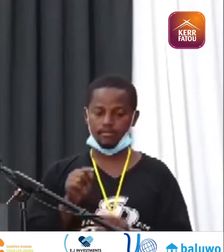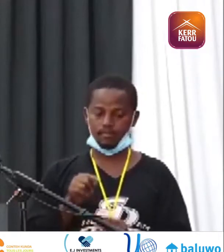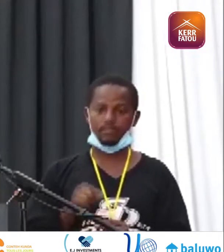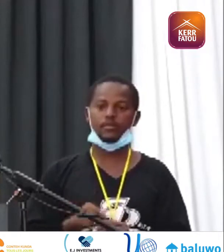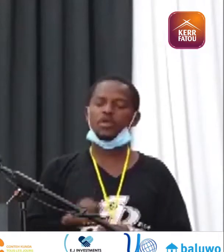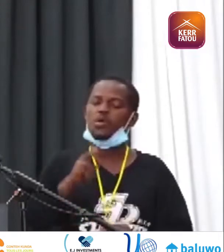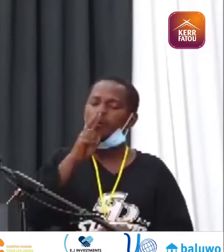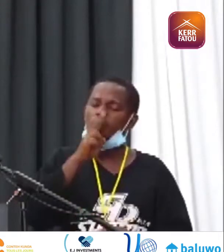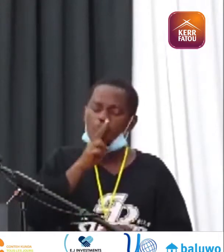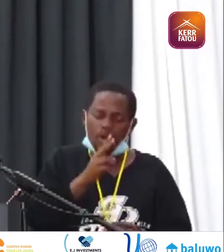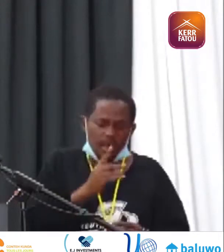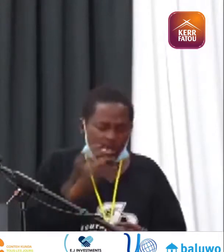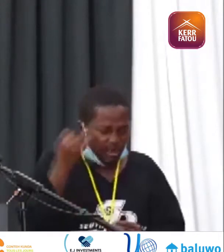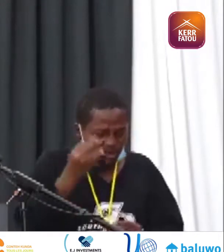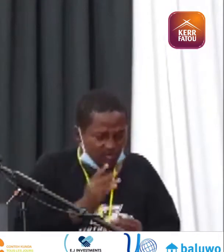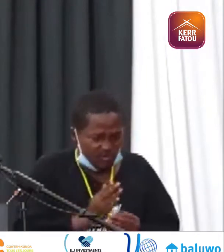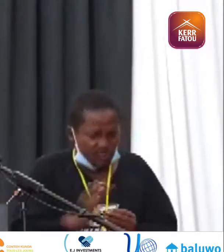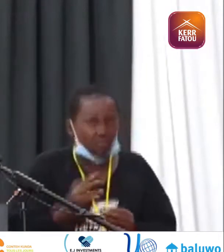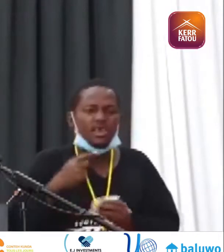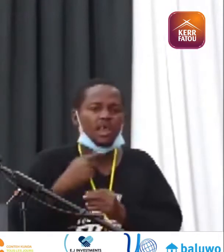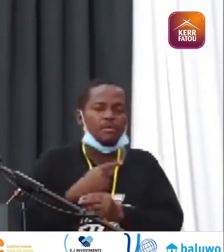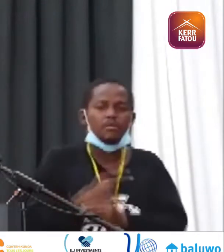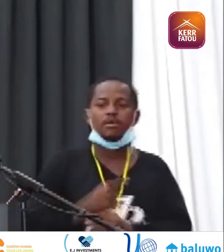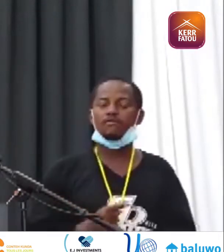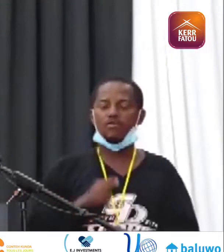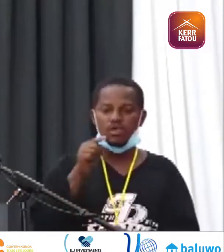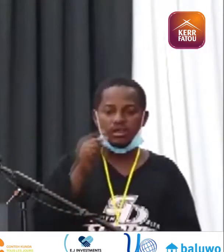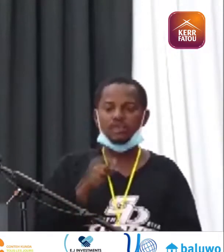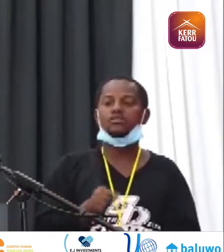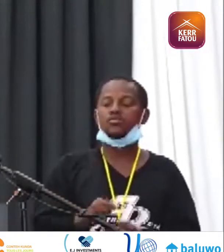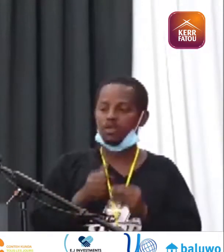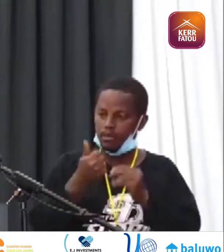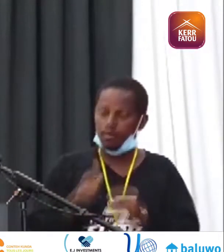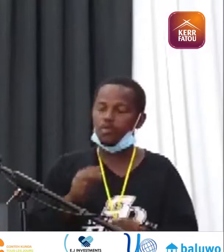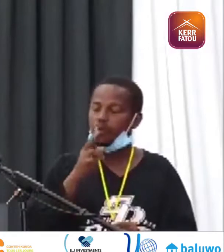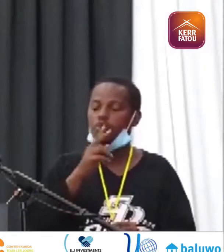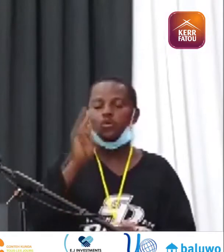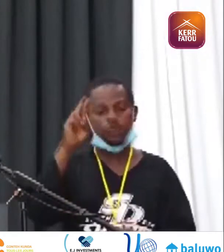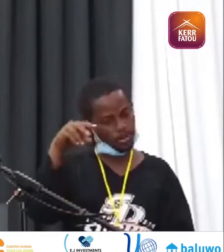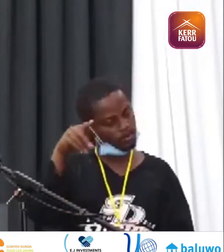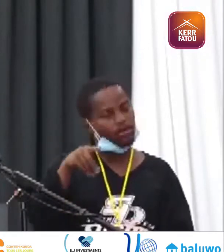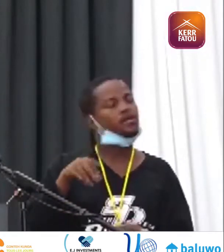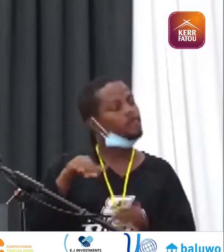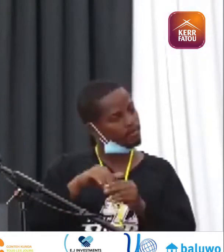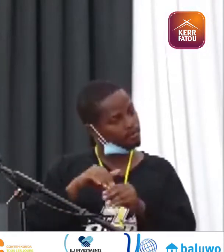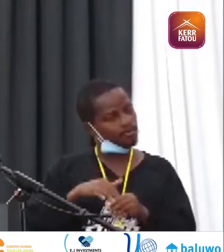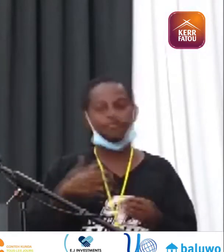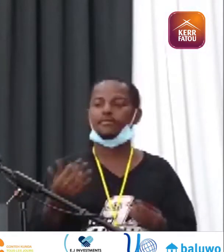Who negotiated for the Gambia for these things to come?